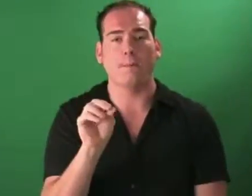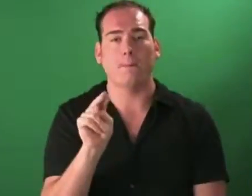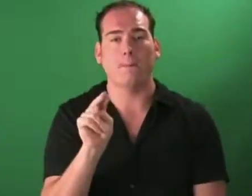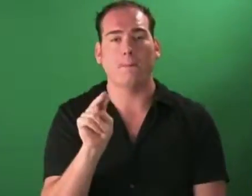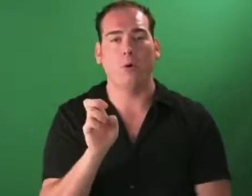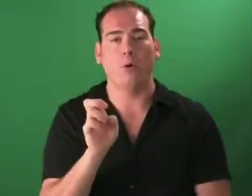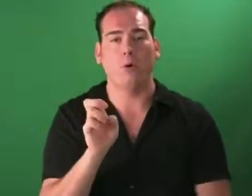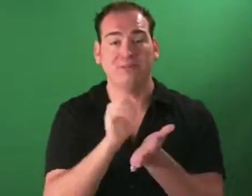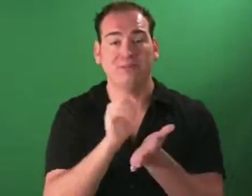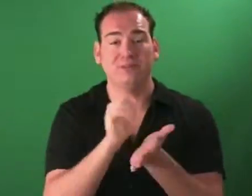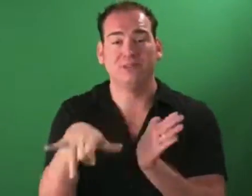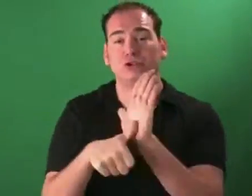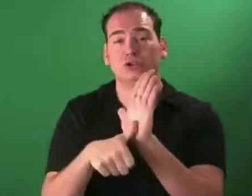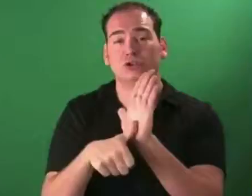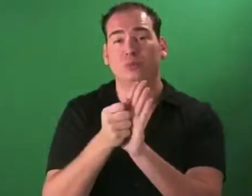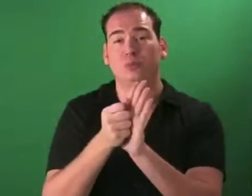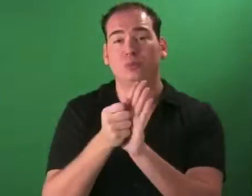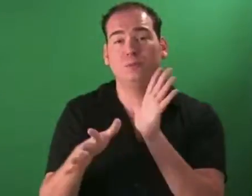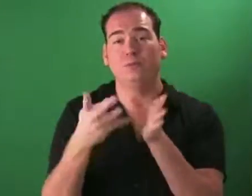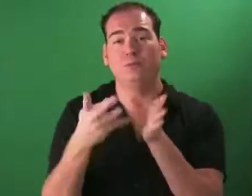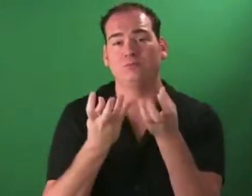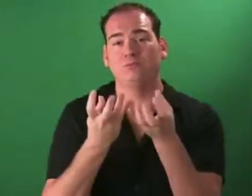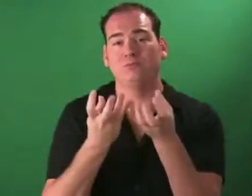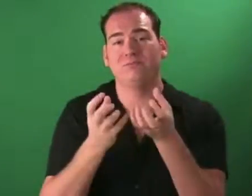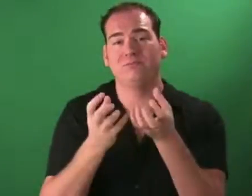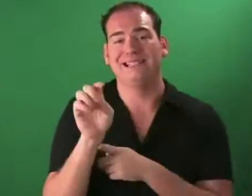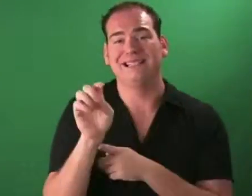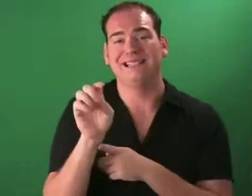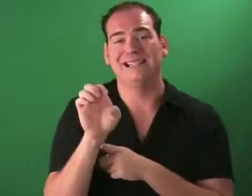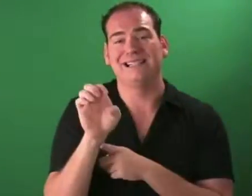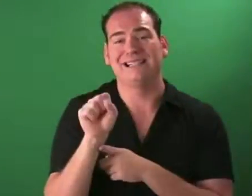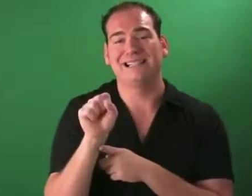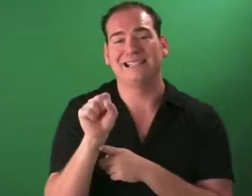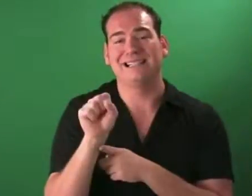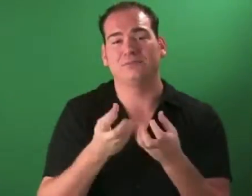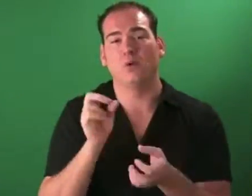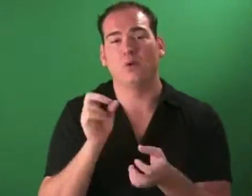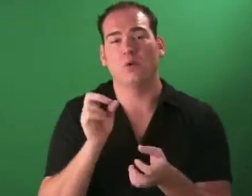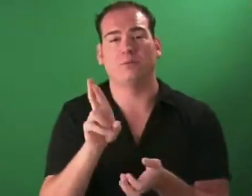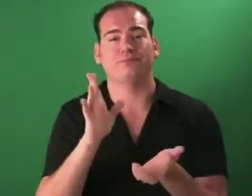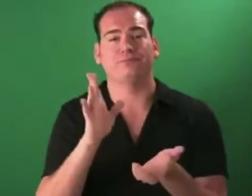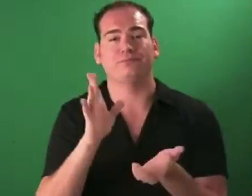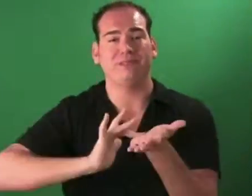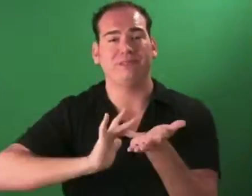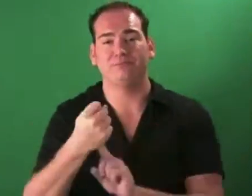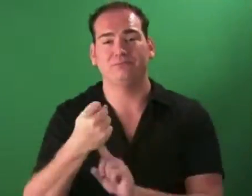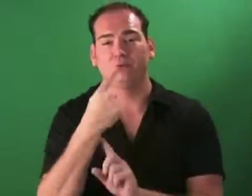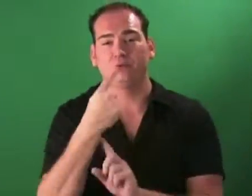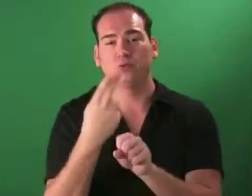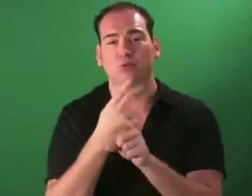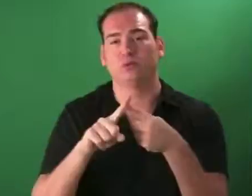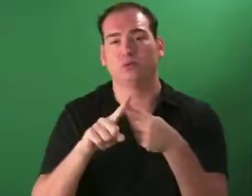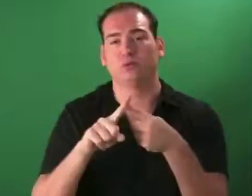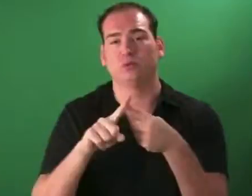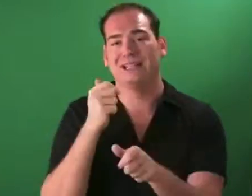These symptoms can also be related to other problems. When you have the prostate removed,